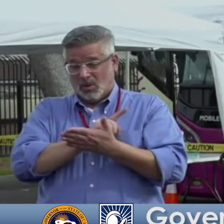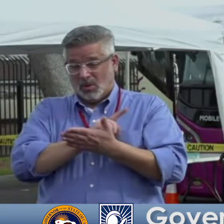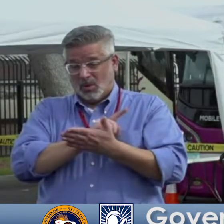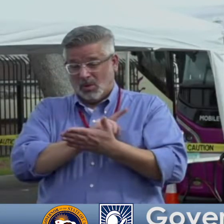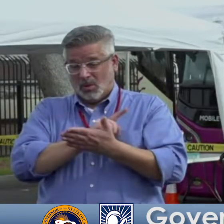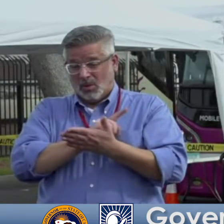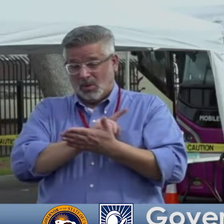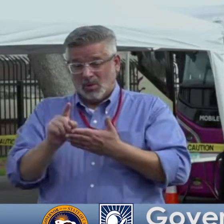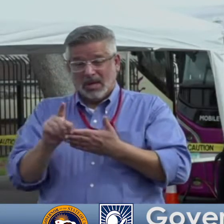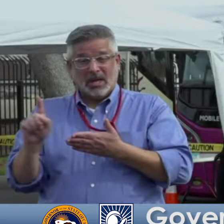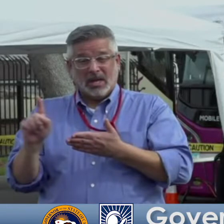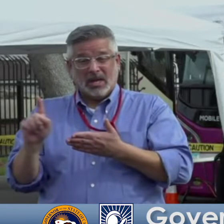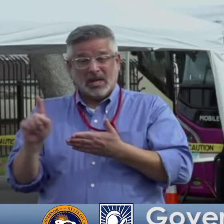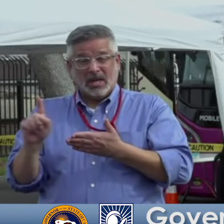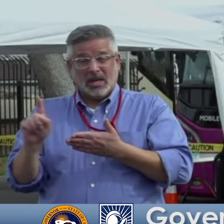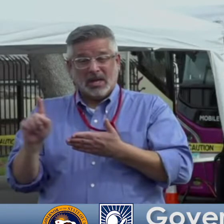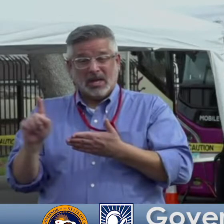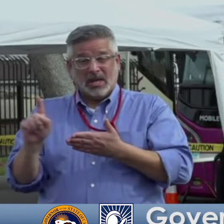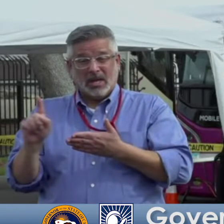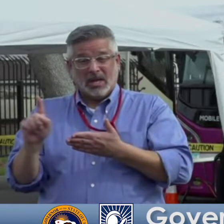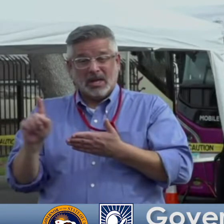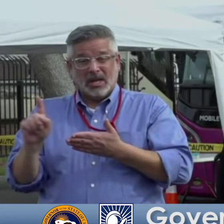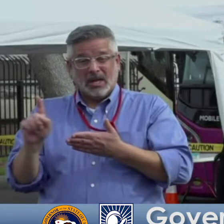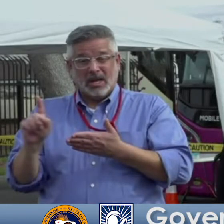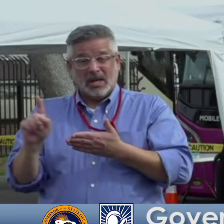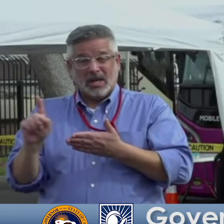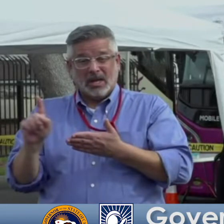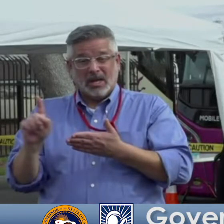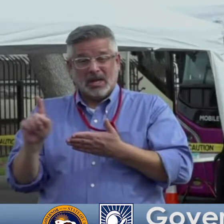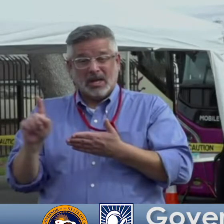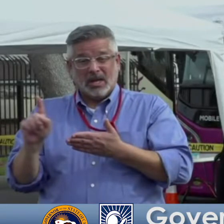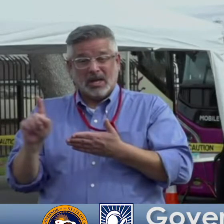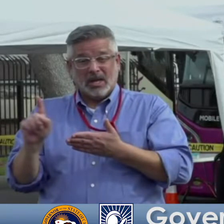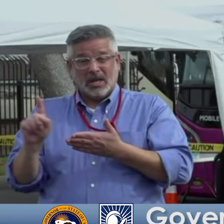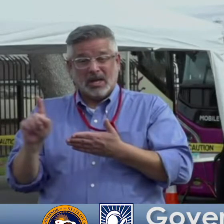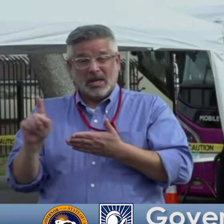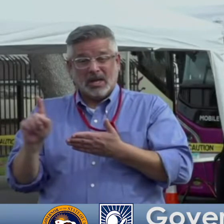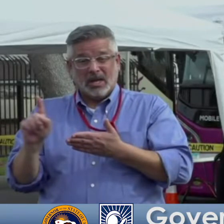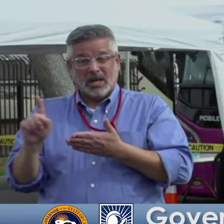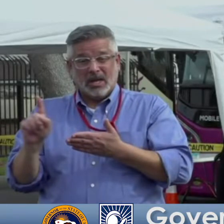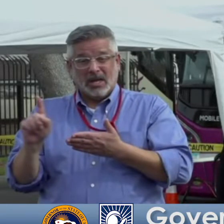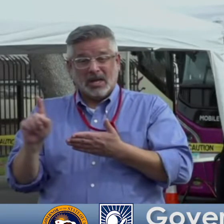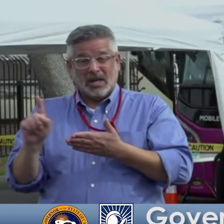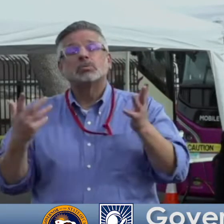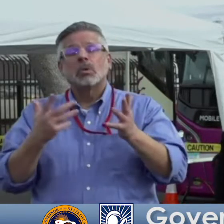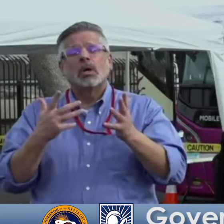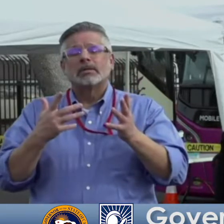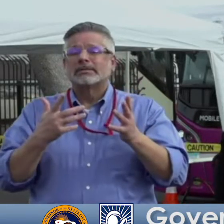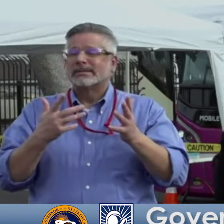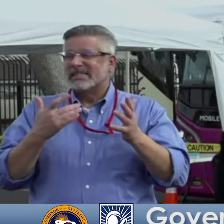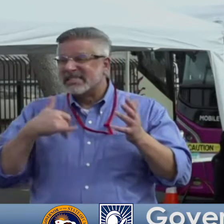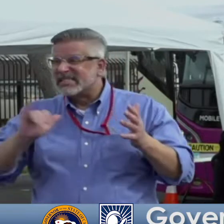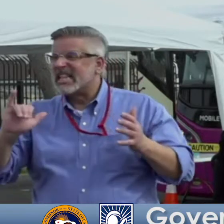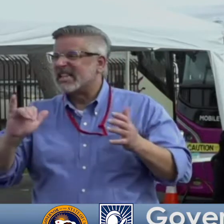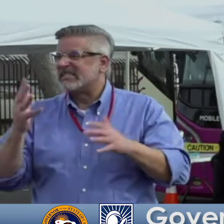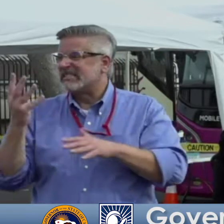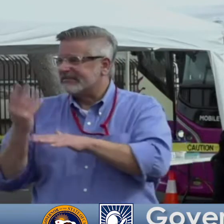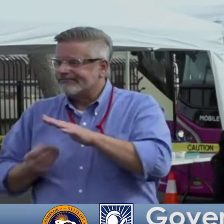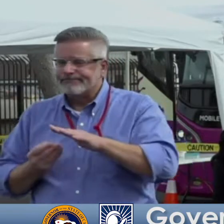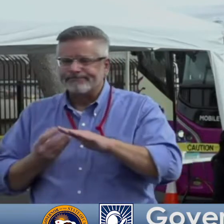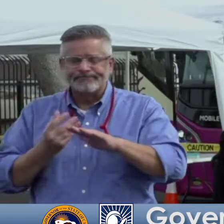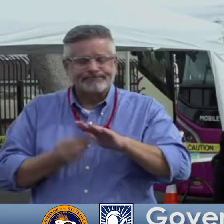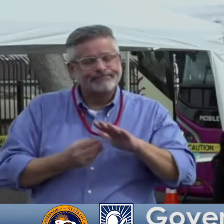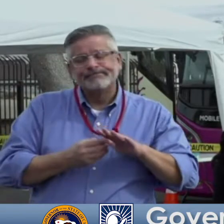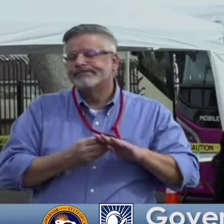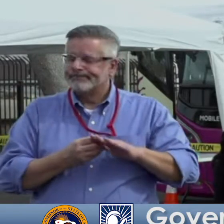ago. It's not insignificant. So it shows what's been done, but it also shows where the gaps remain. We don't want to